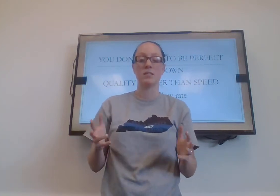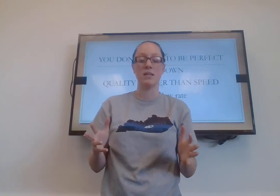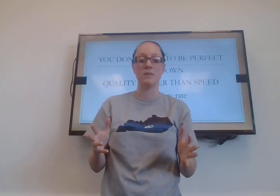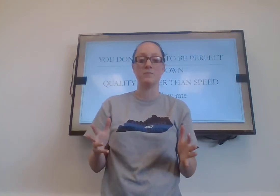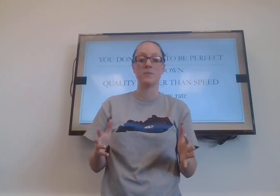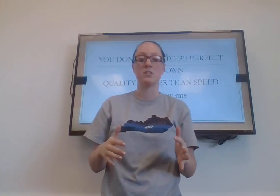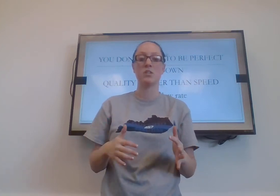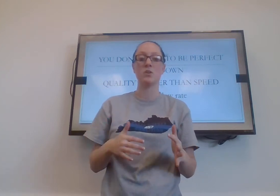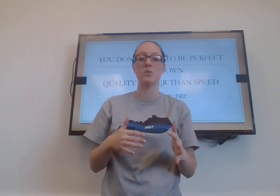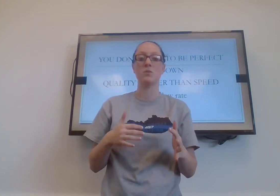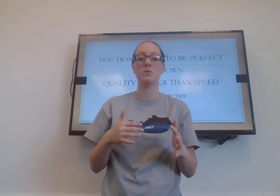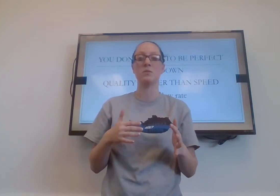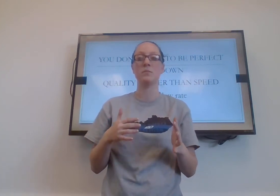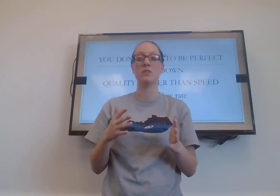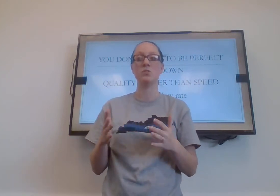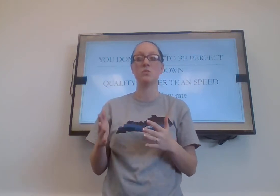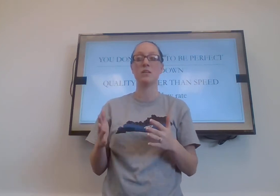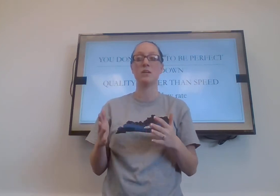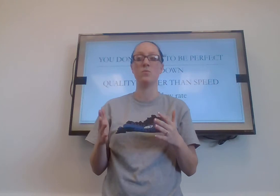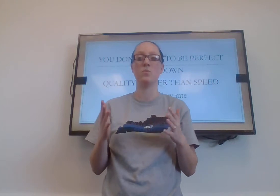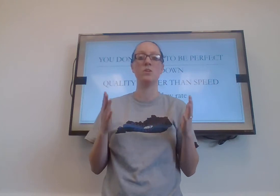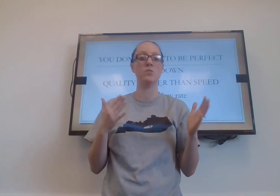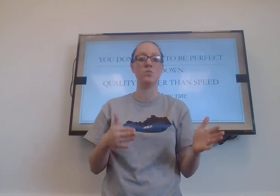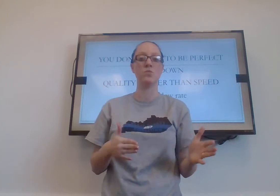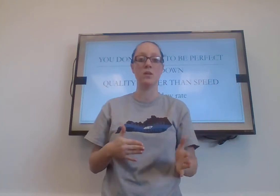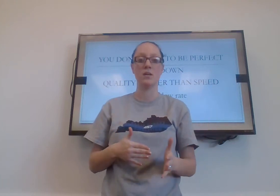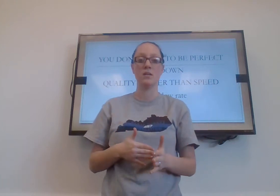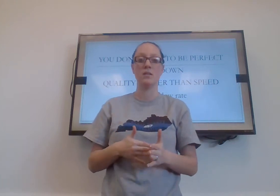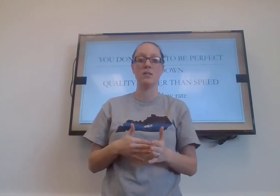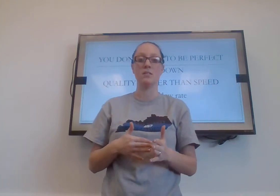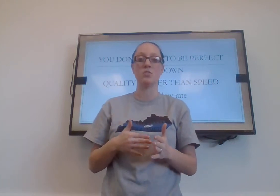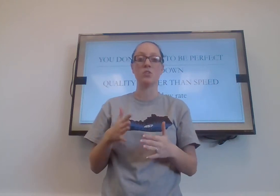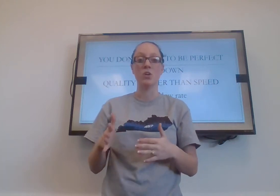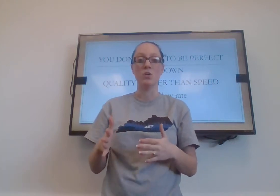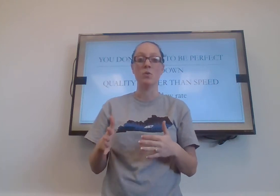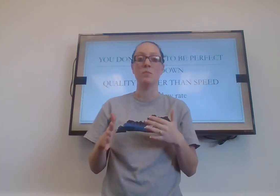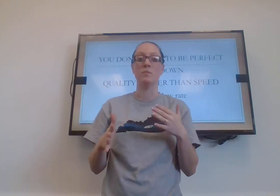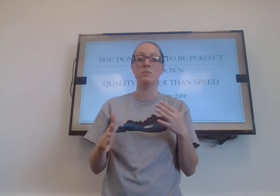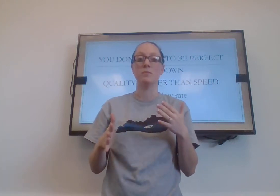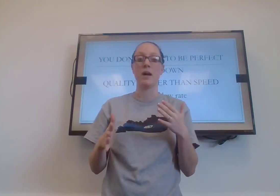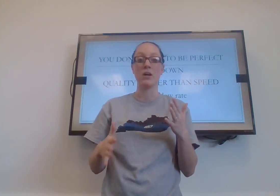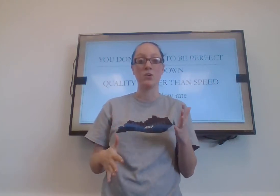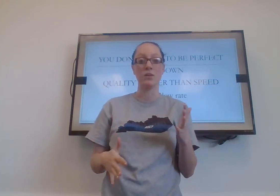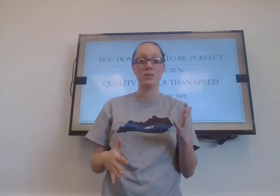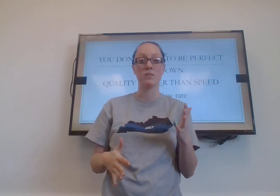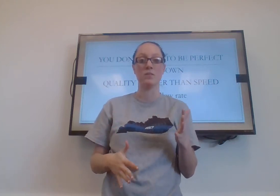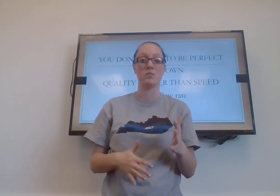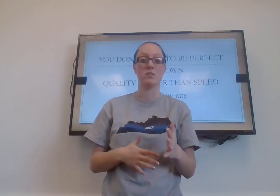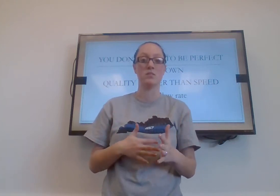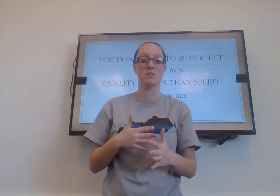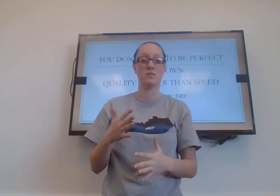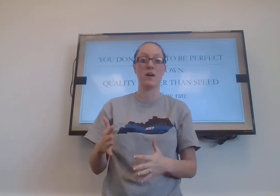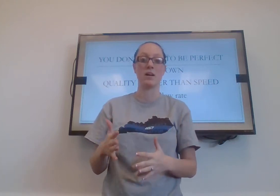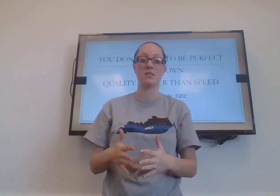signing. So make sure that what you do is slow and accurate versus fast